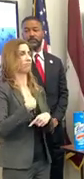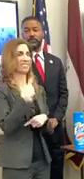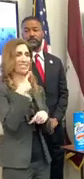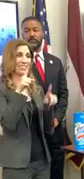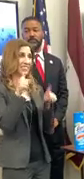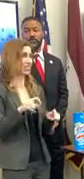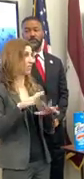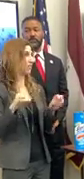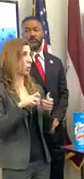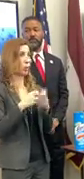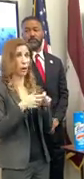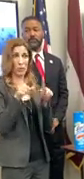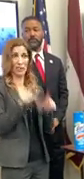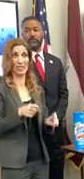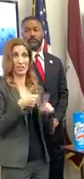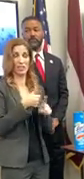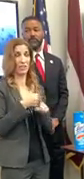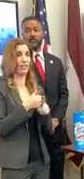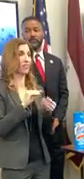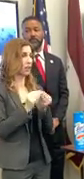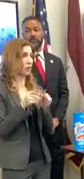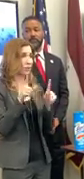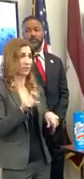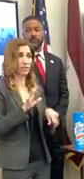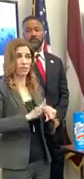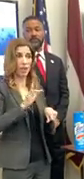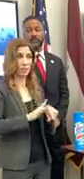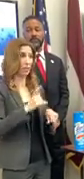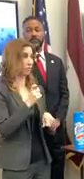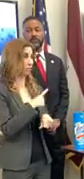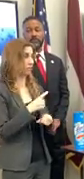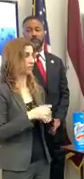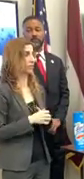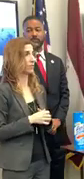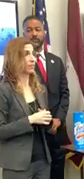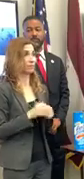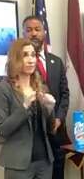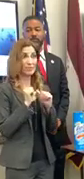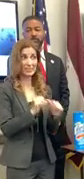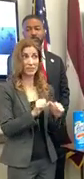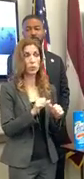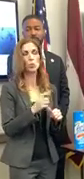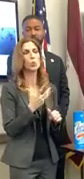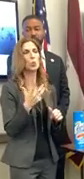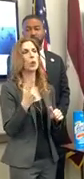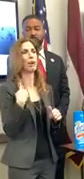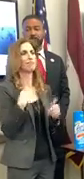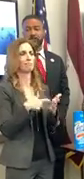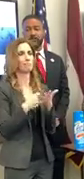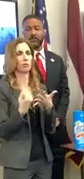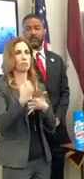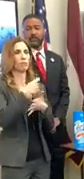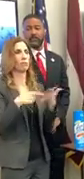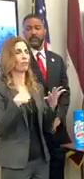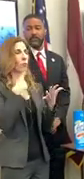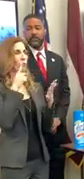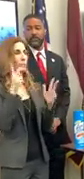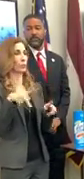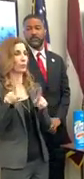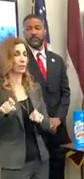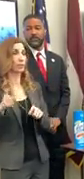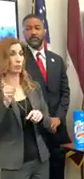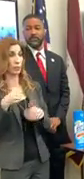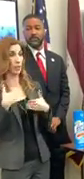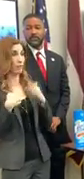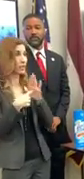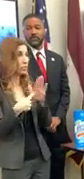having any issues with number of tests and availability of tests. Does that continue? And what's the criteria for testing someone? Do they have to